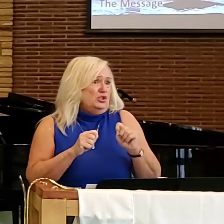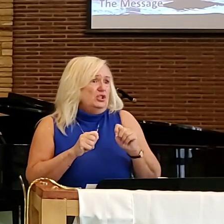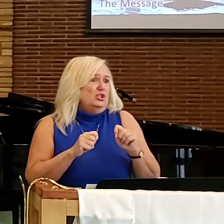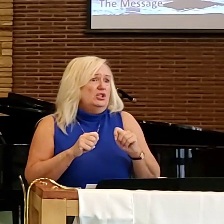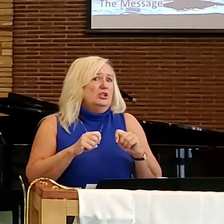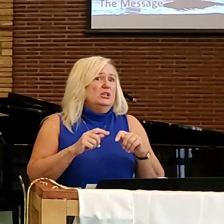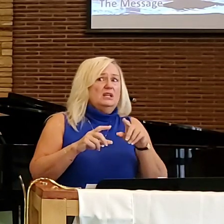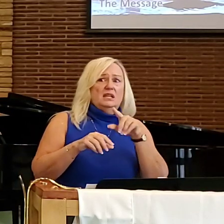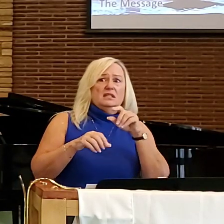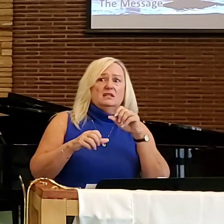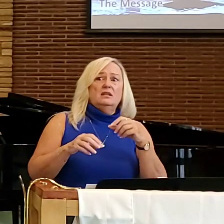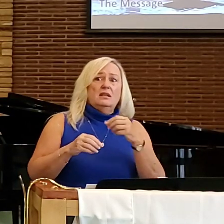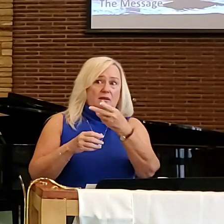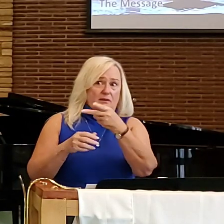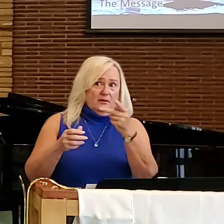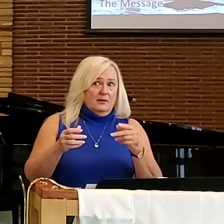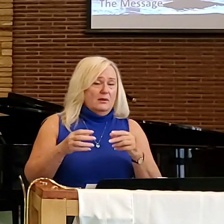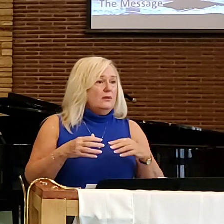him,